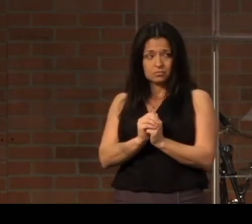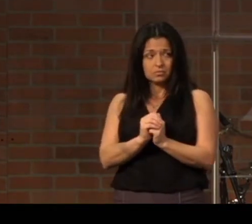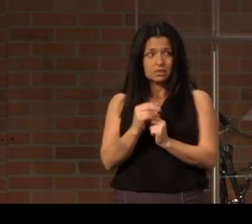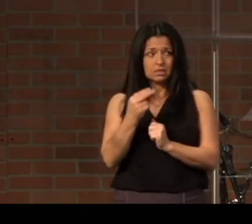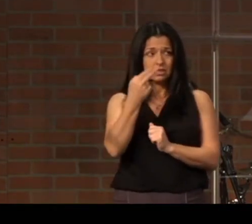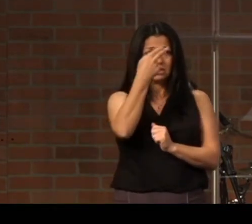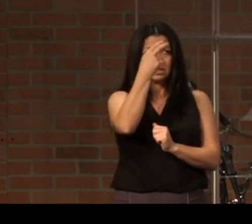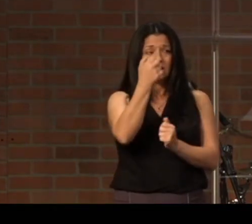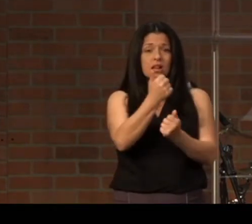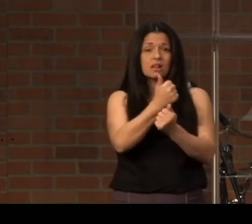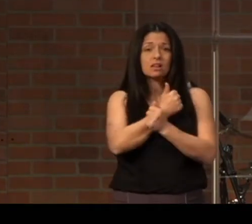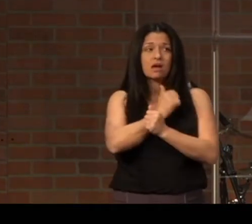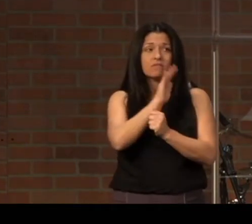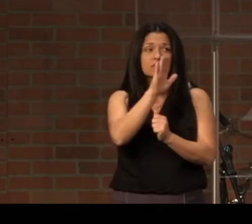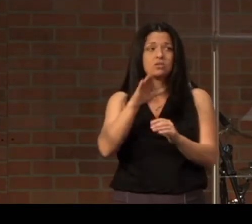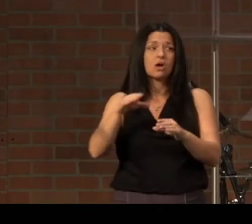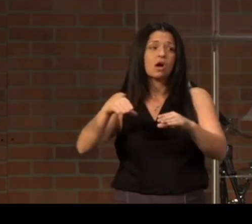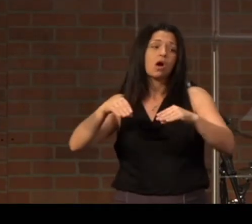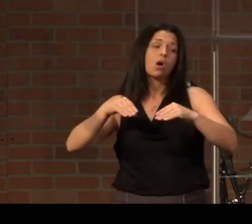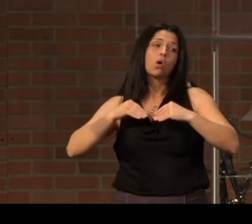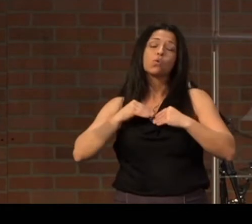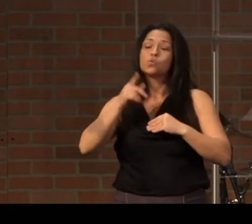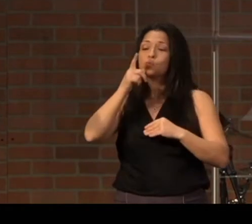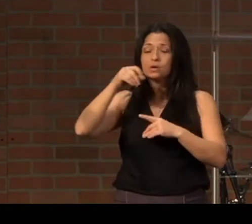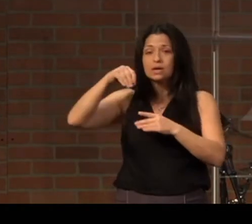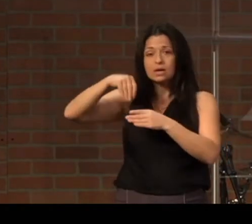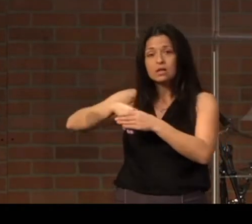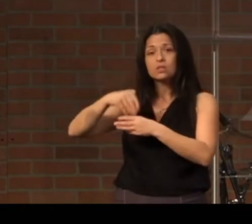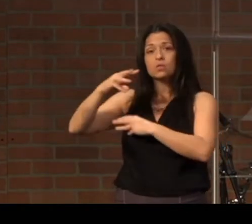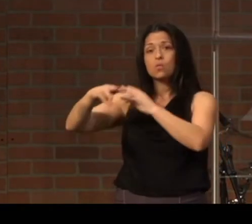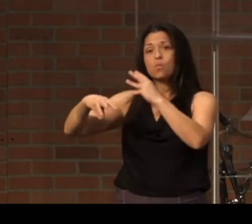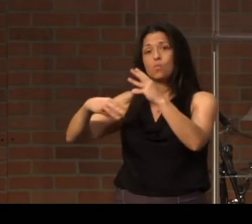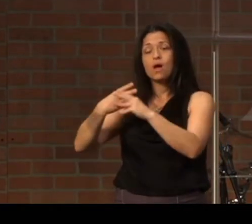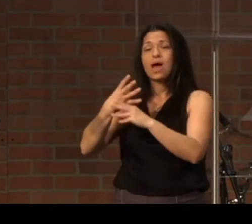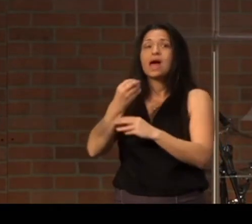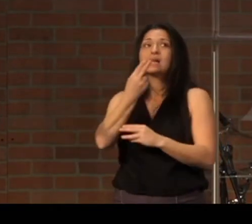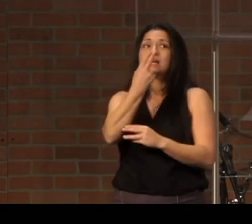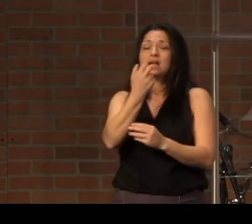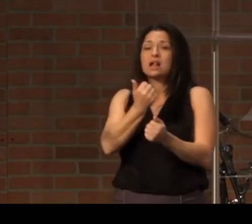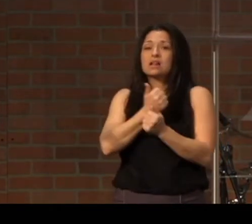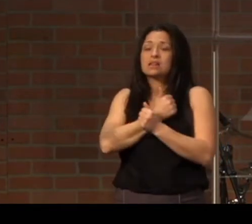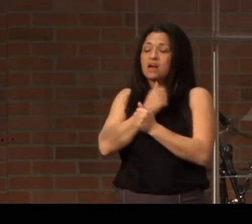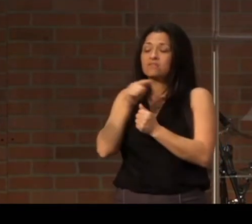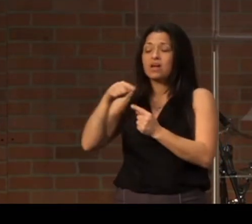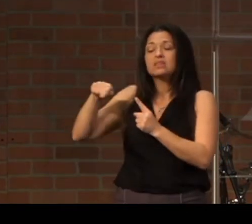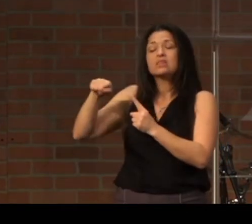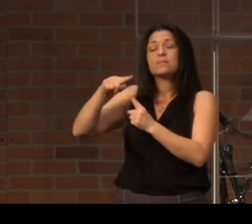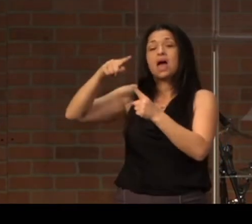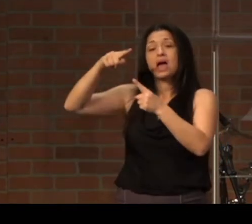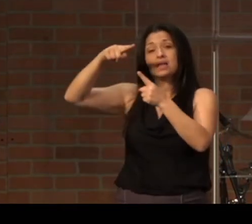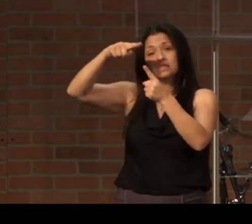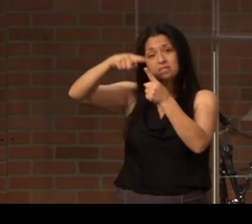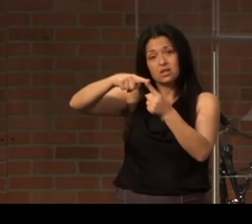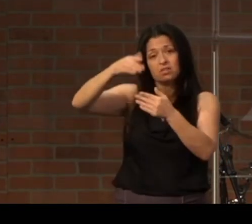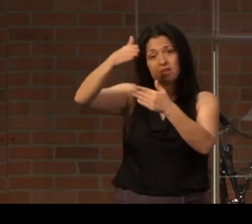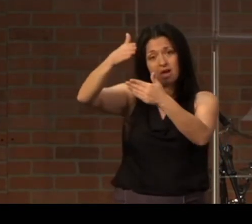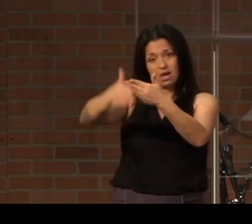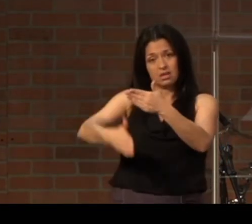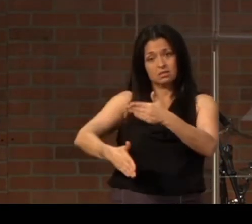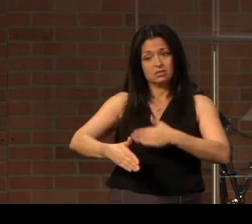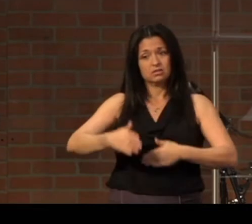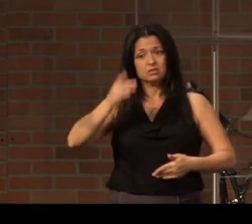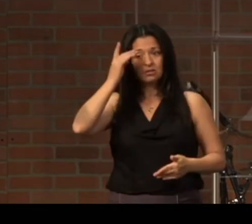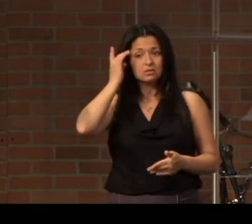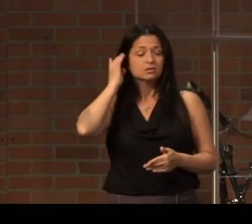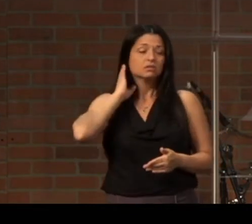He loved his own who were in the world, and he loved them to the end. You know what I would